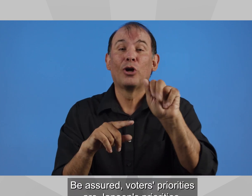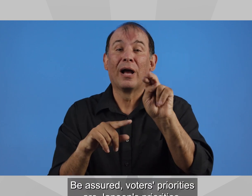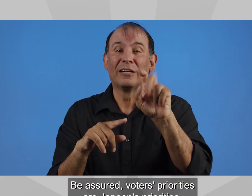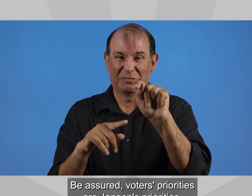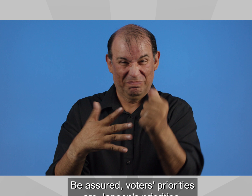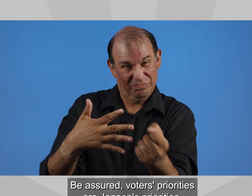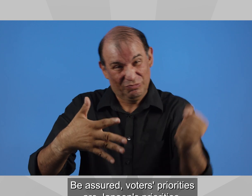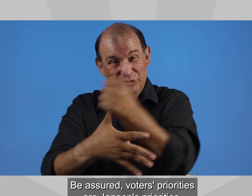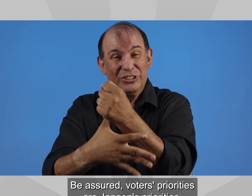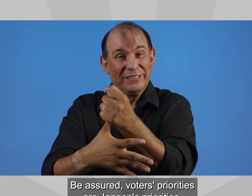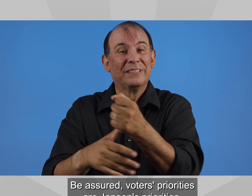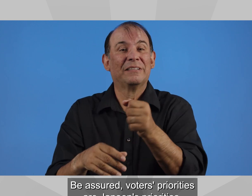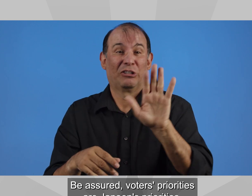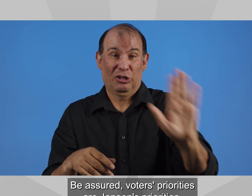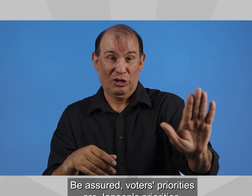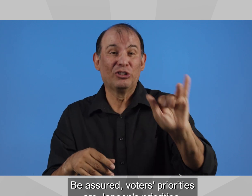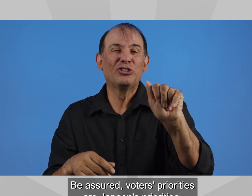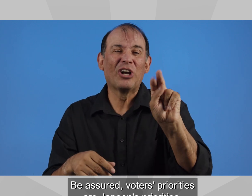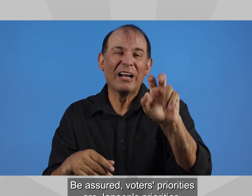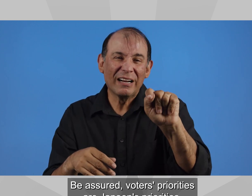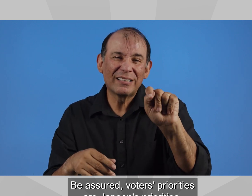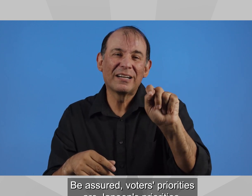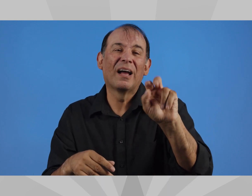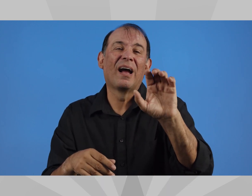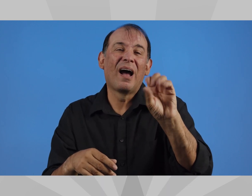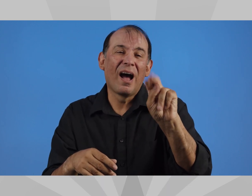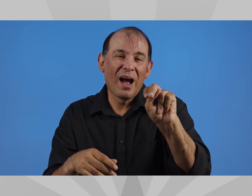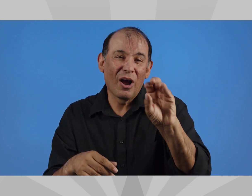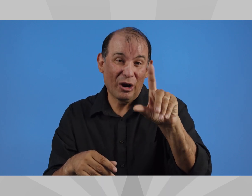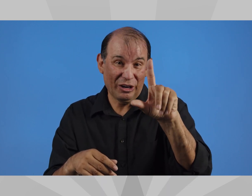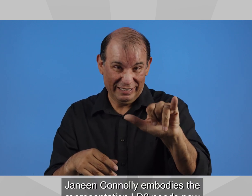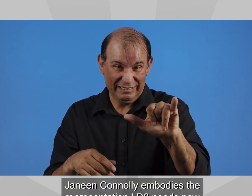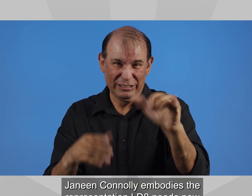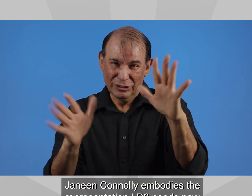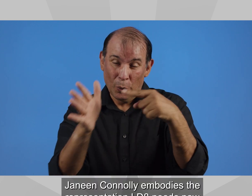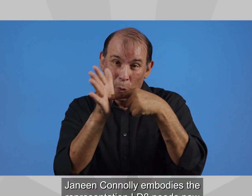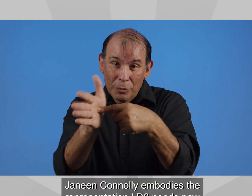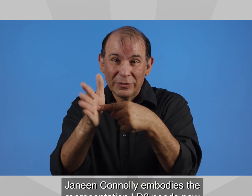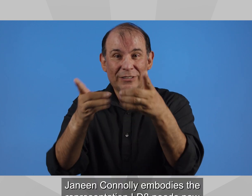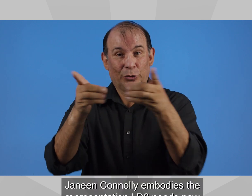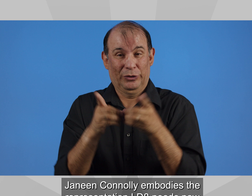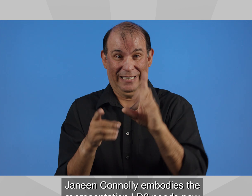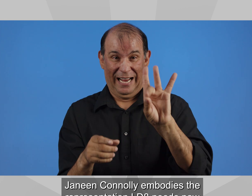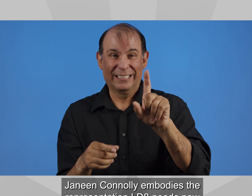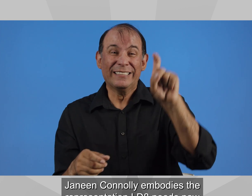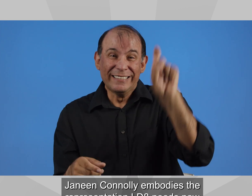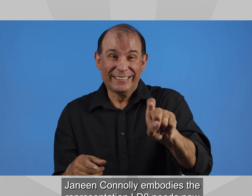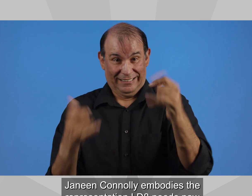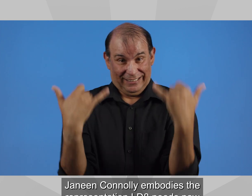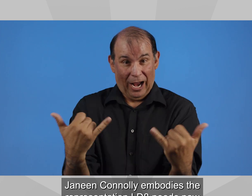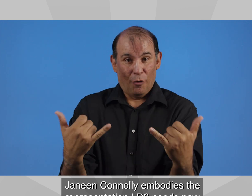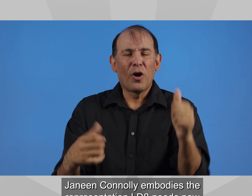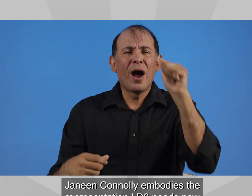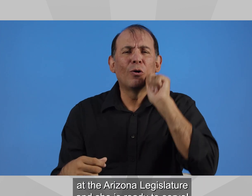assured, voters' priorities are Janeen's priorities. Janeen Connolly embodies the representation